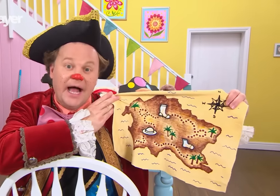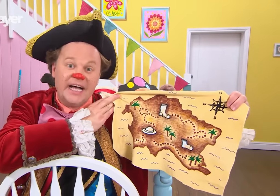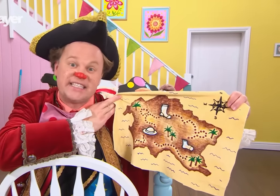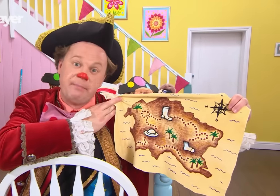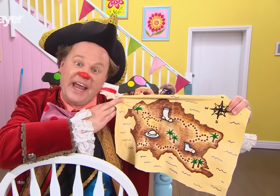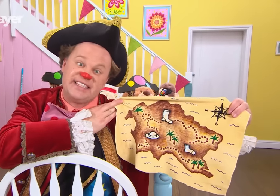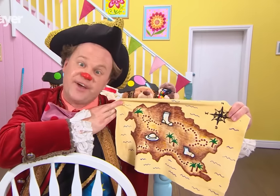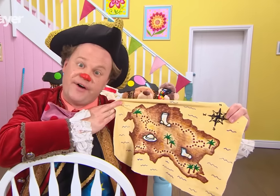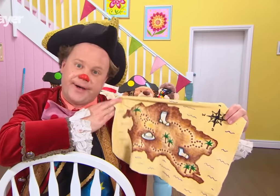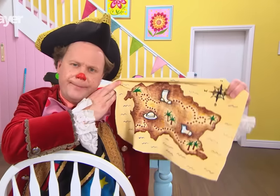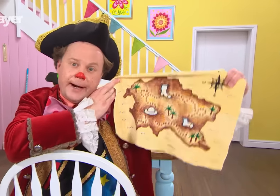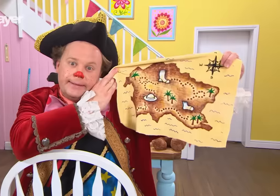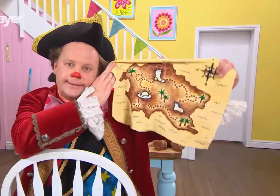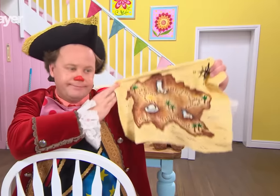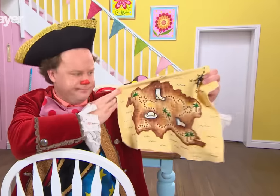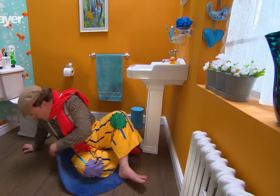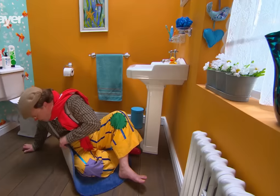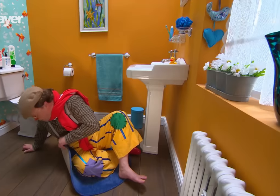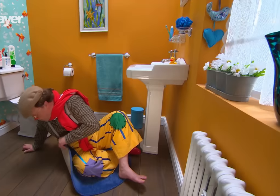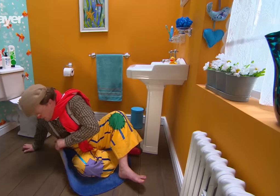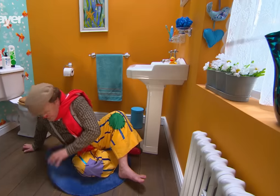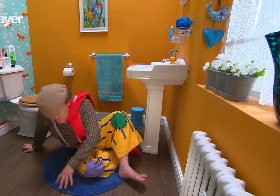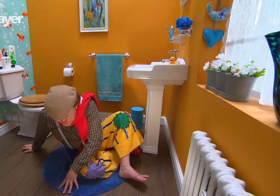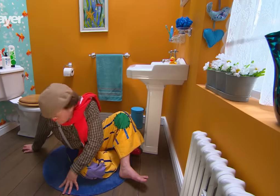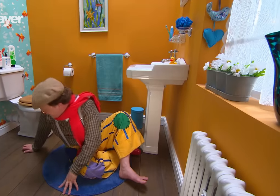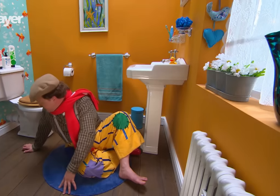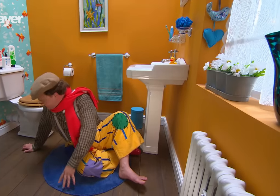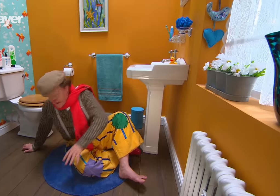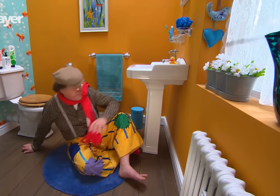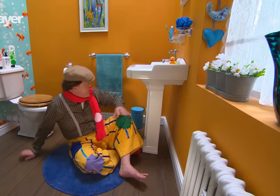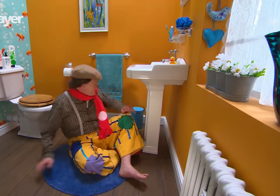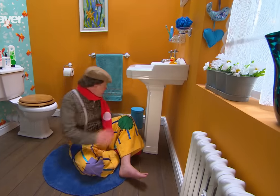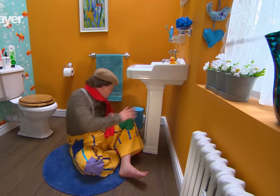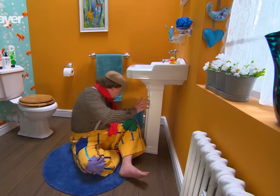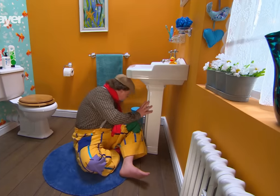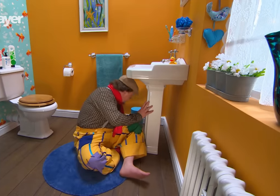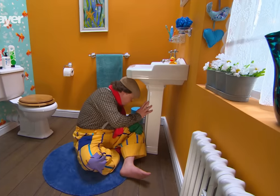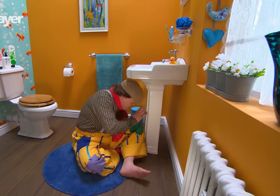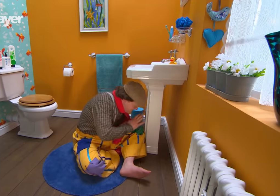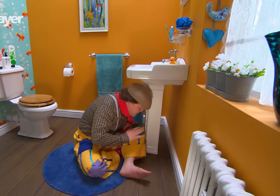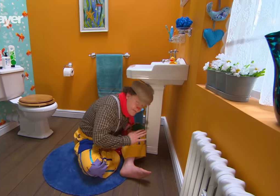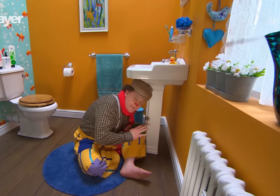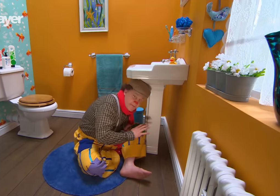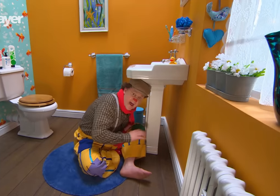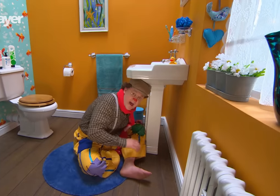a smelly sock. Oh, where is it? What are you doing, Grandad Tumble? Oh,